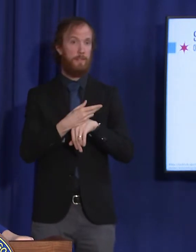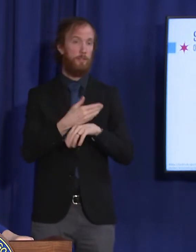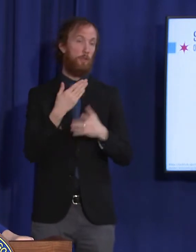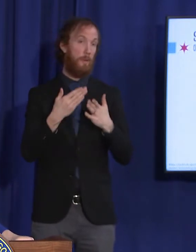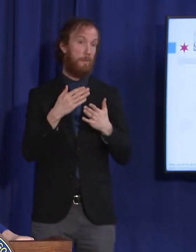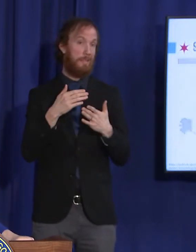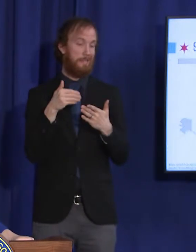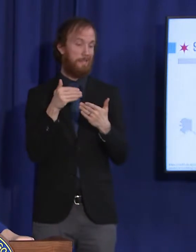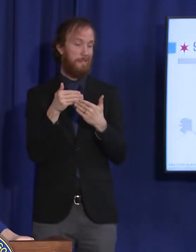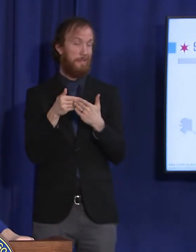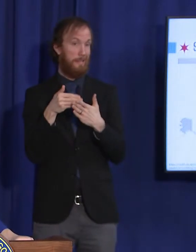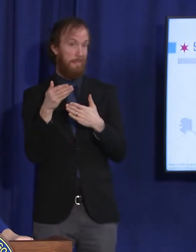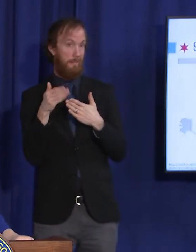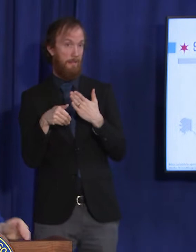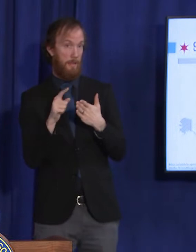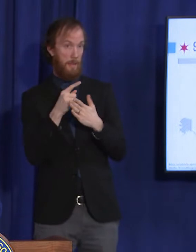month.